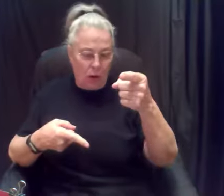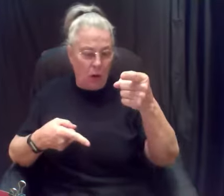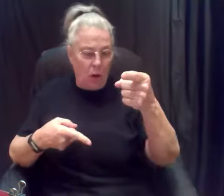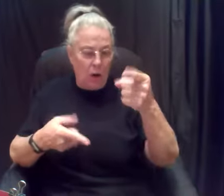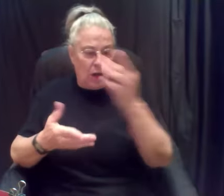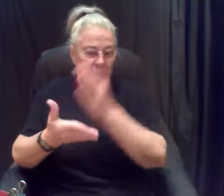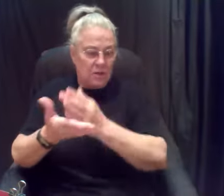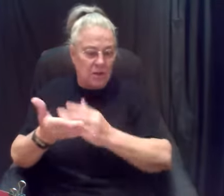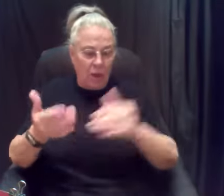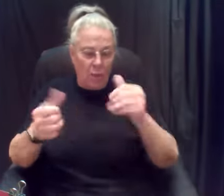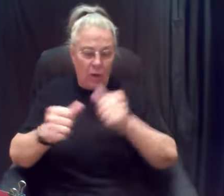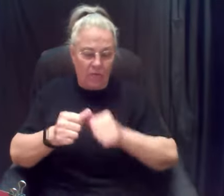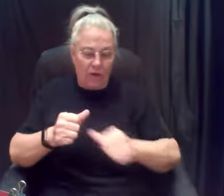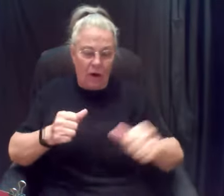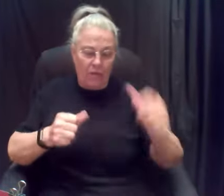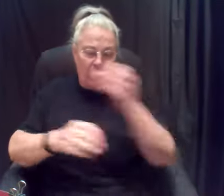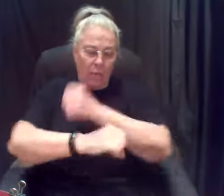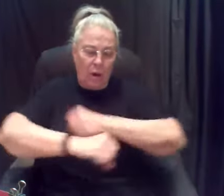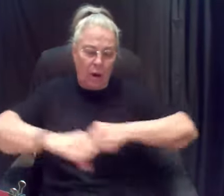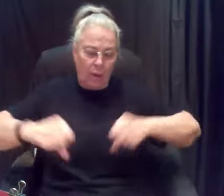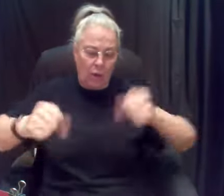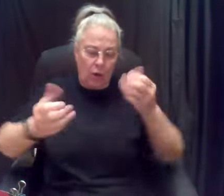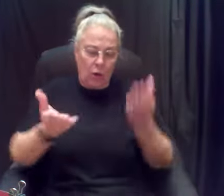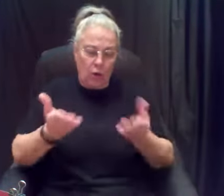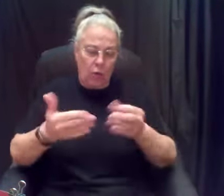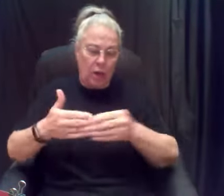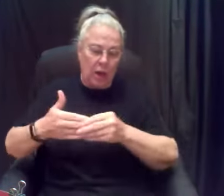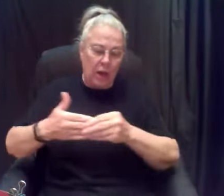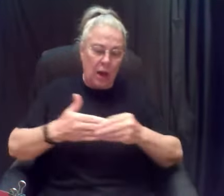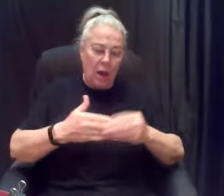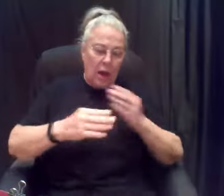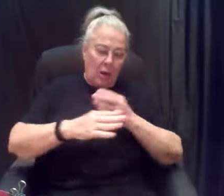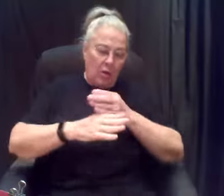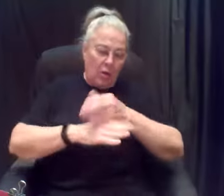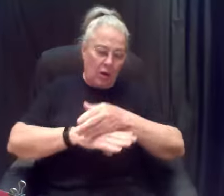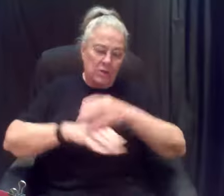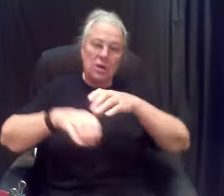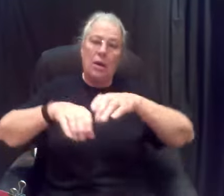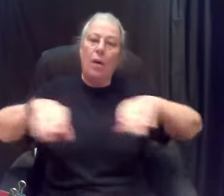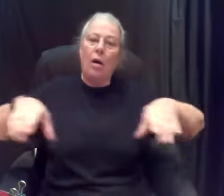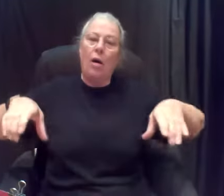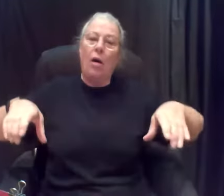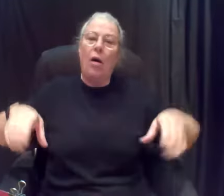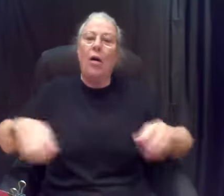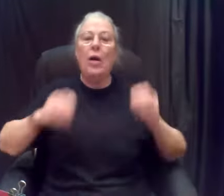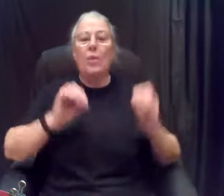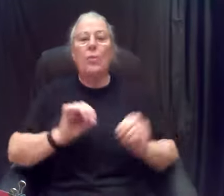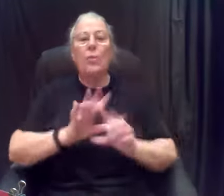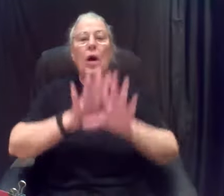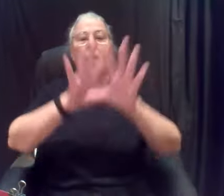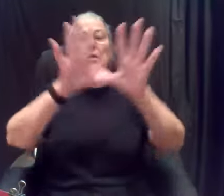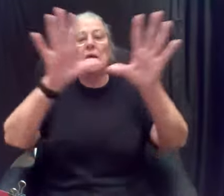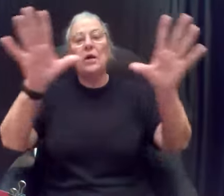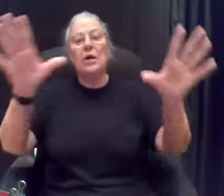are. Someone far from harbor you may cross the bar. Brighten